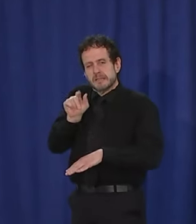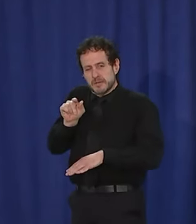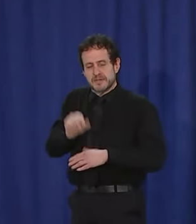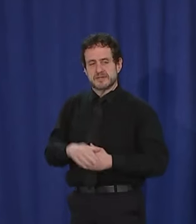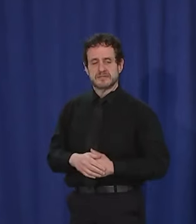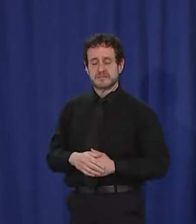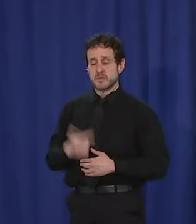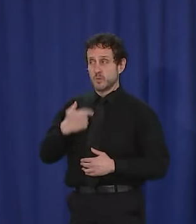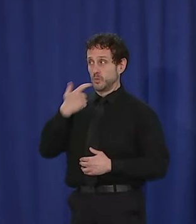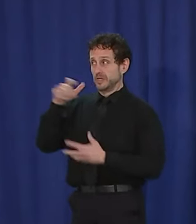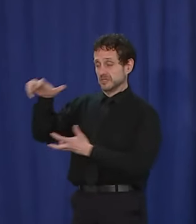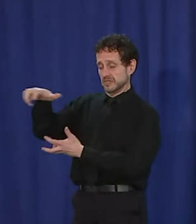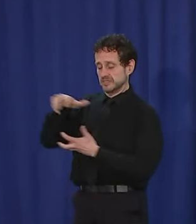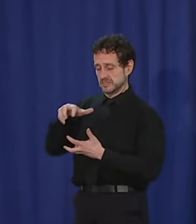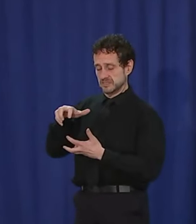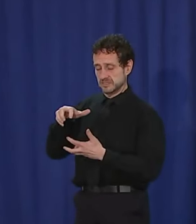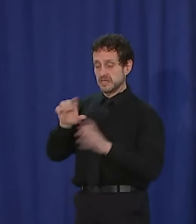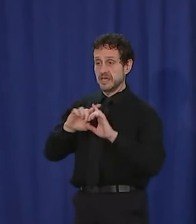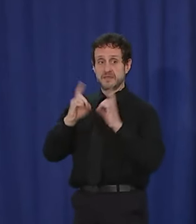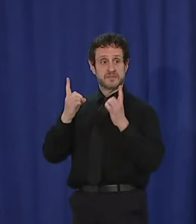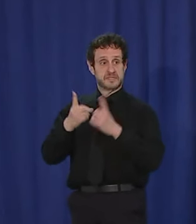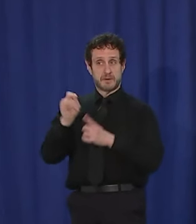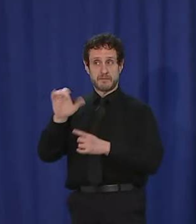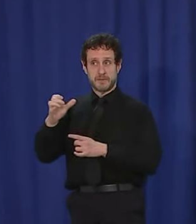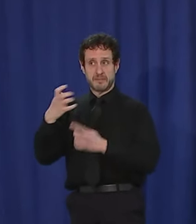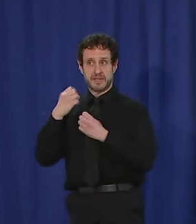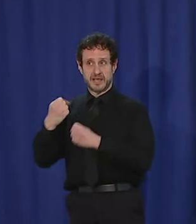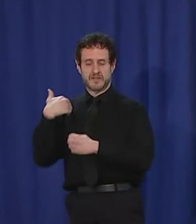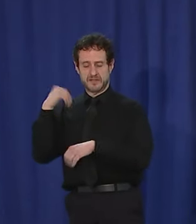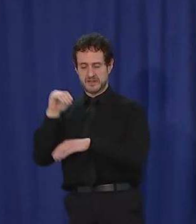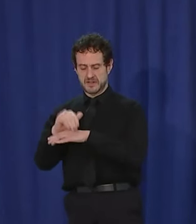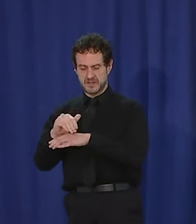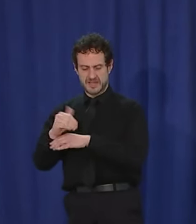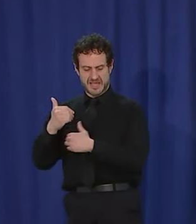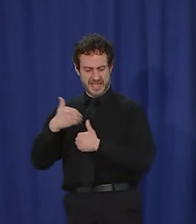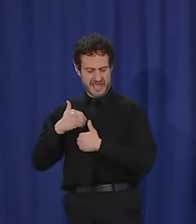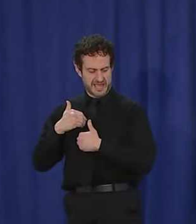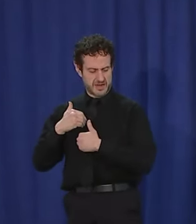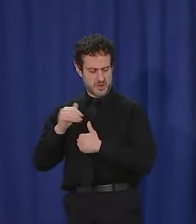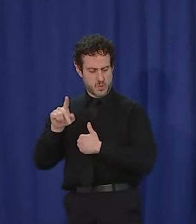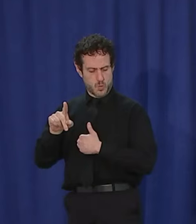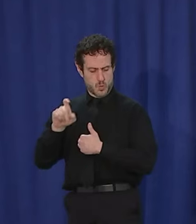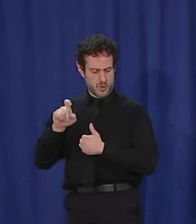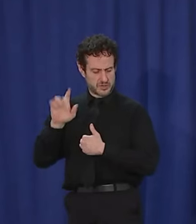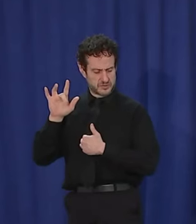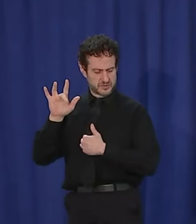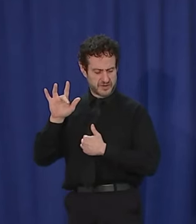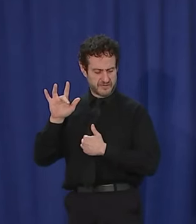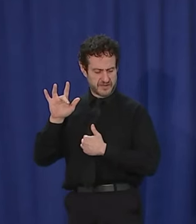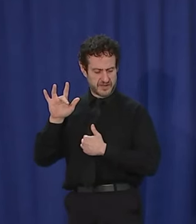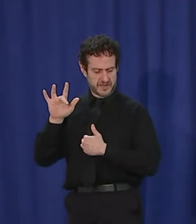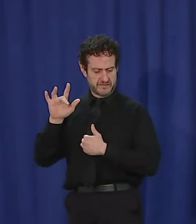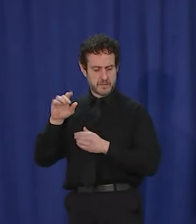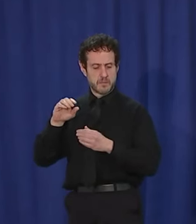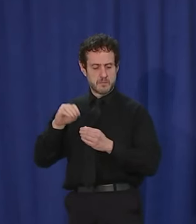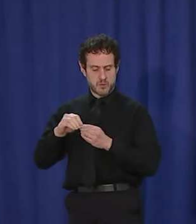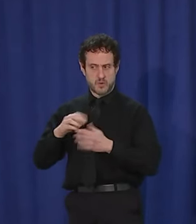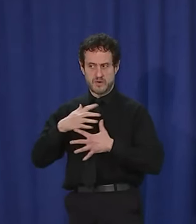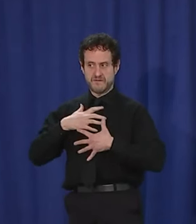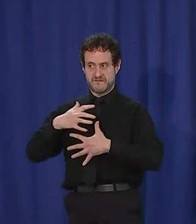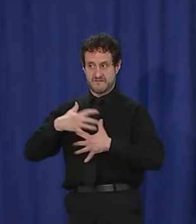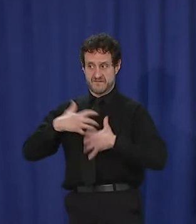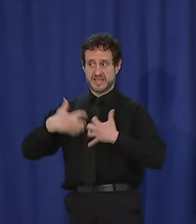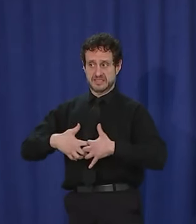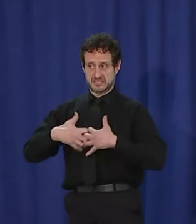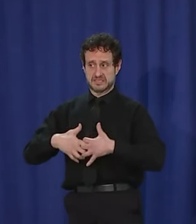received, the Department of Public Health last night received, I believe, another 125 vents, but